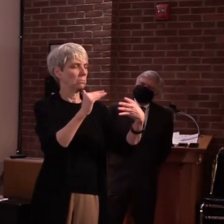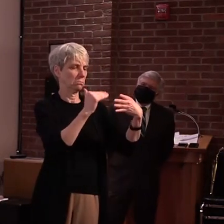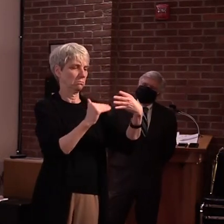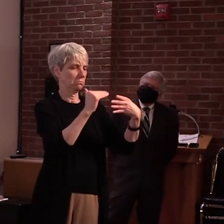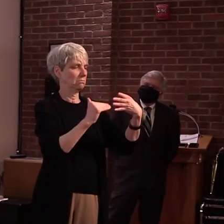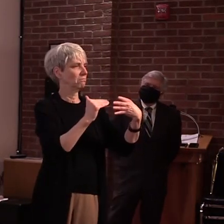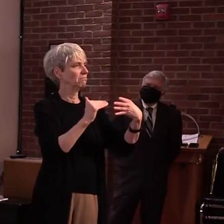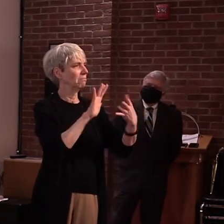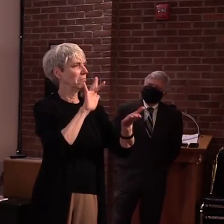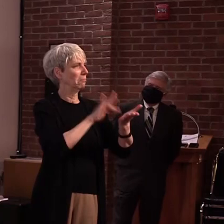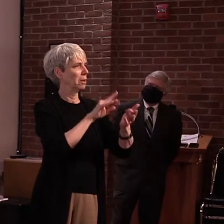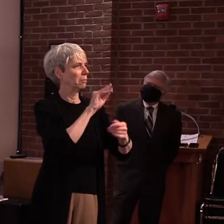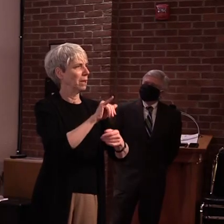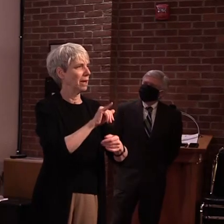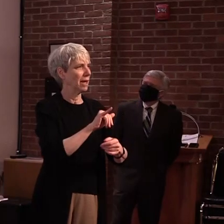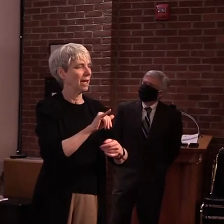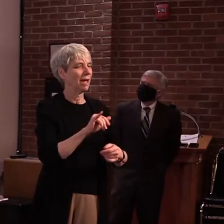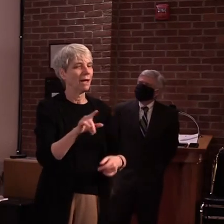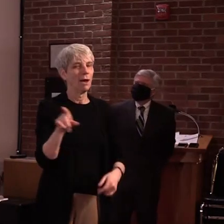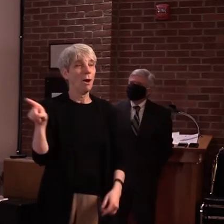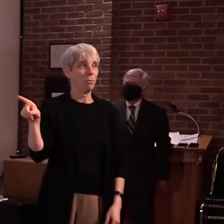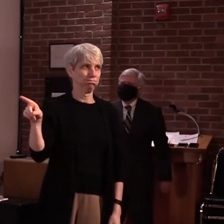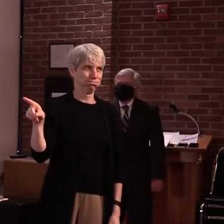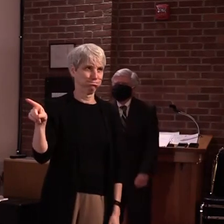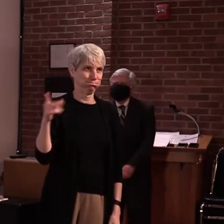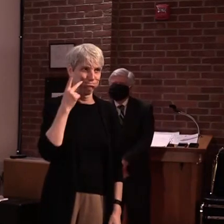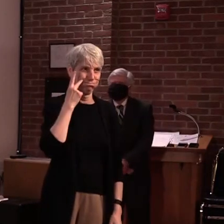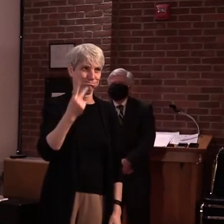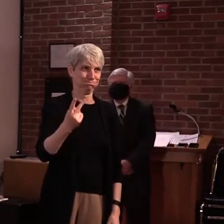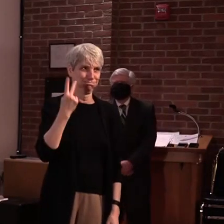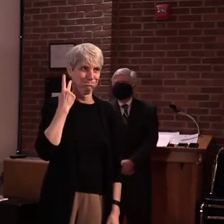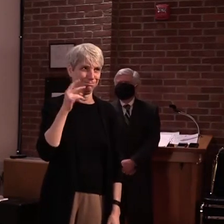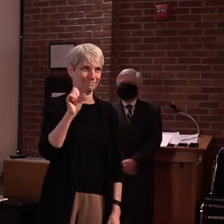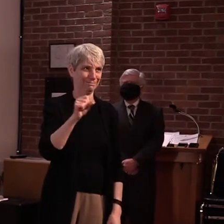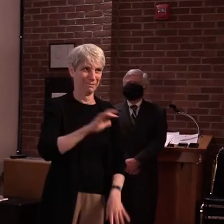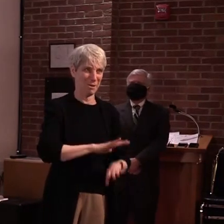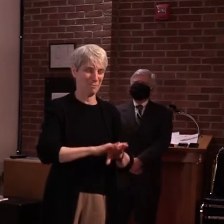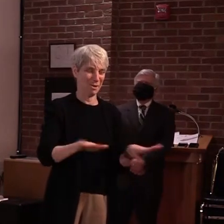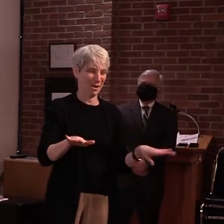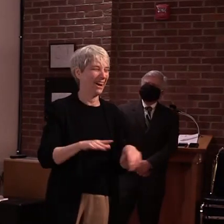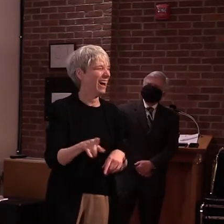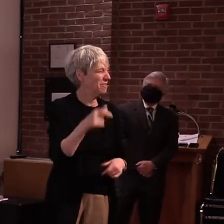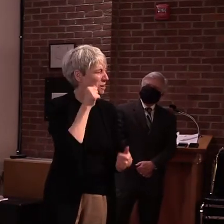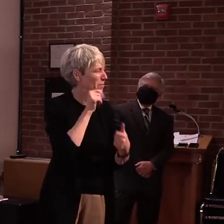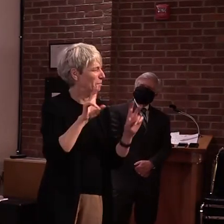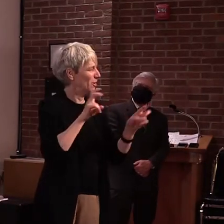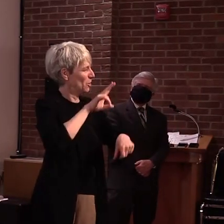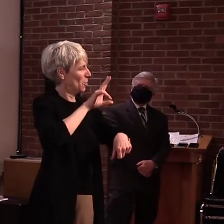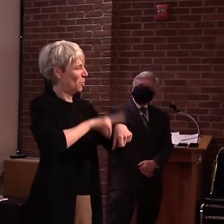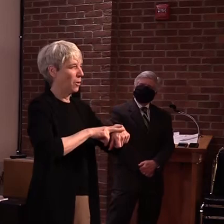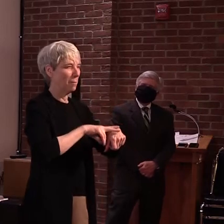were the days, John. Those were the days. Those were the days. I remember normal.